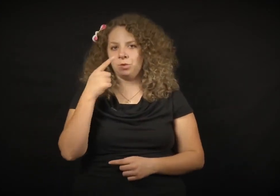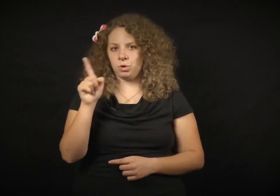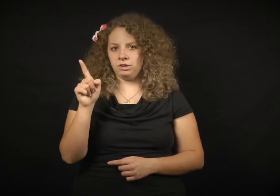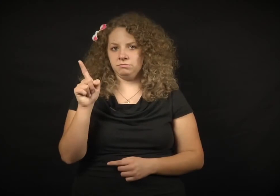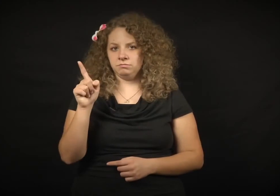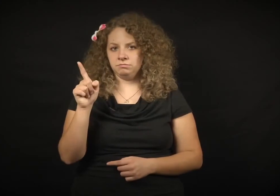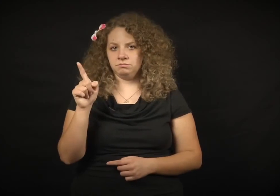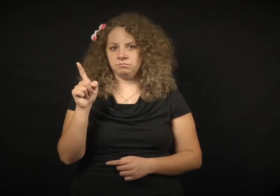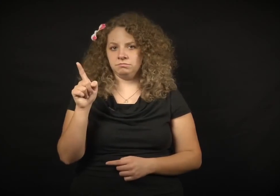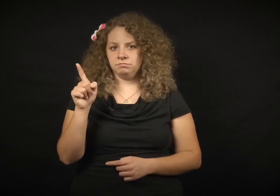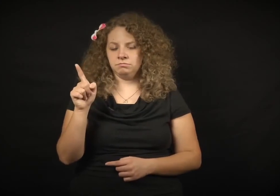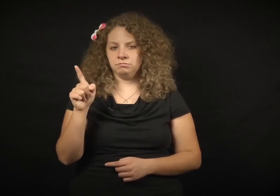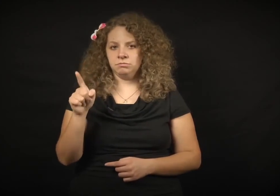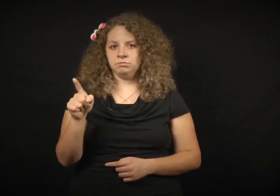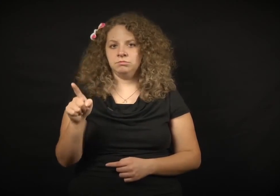For,